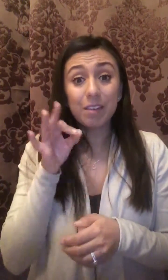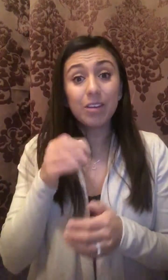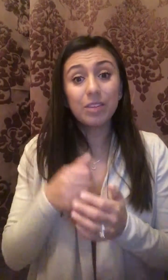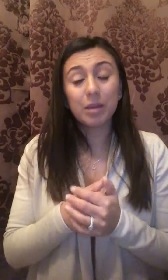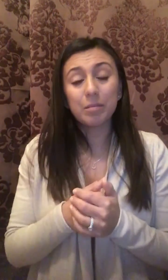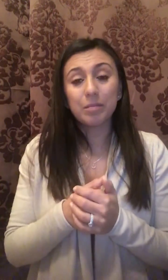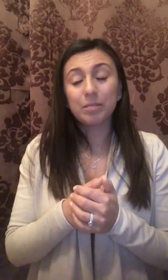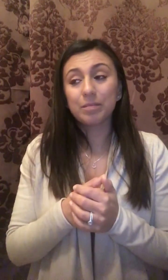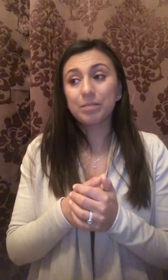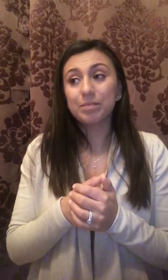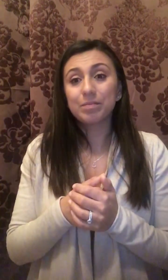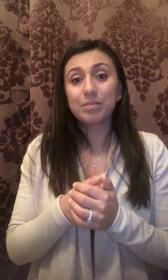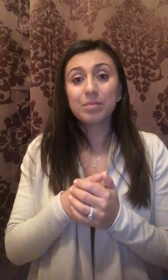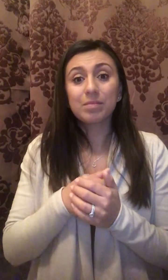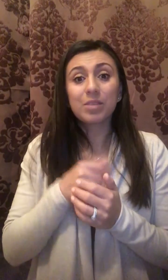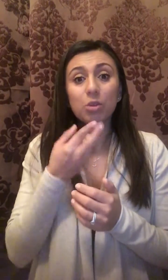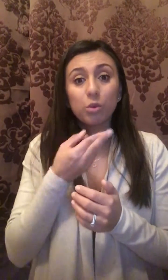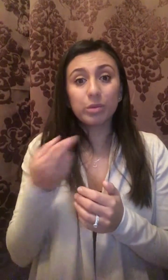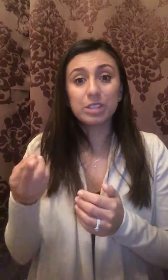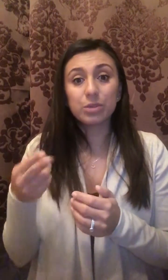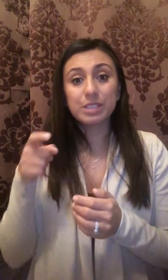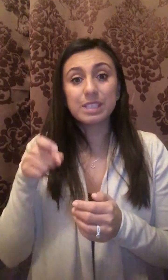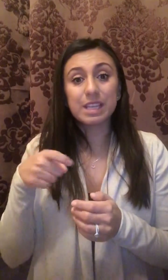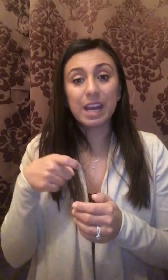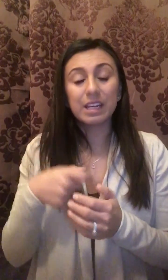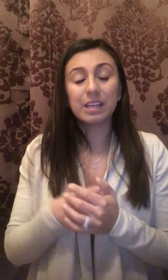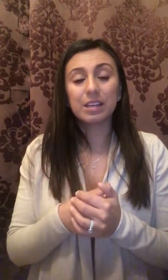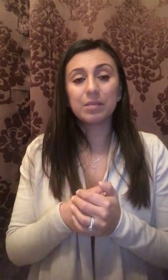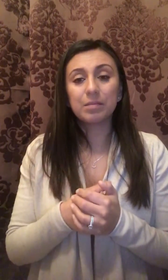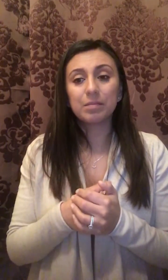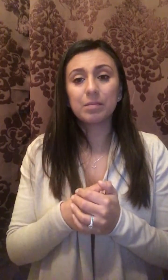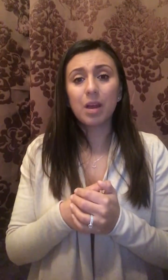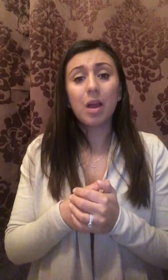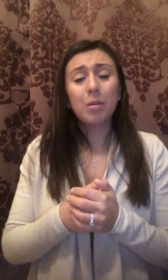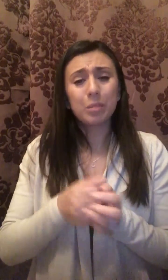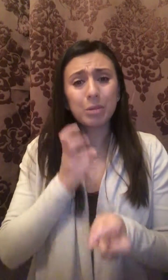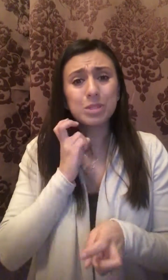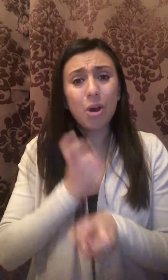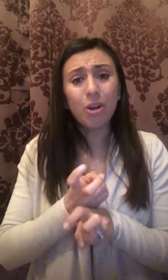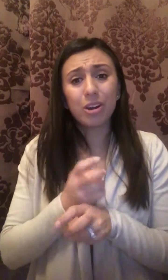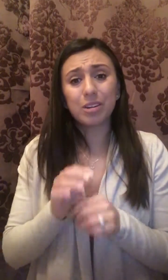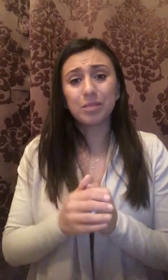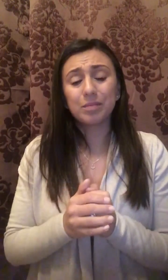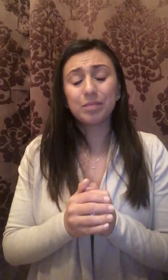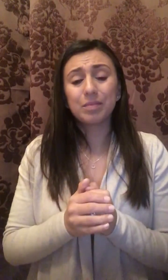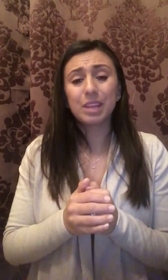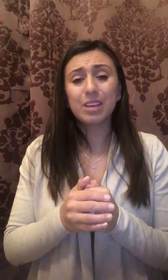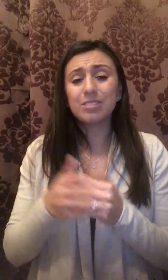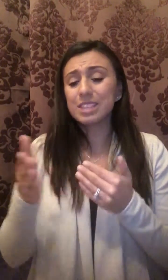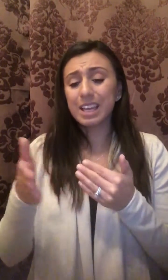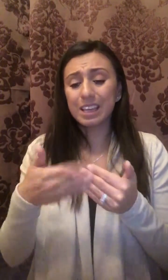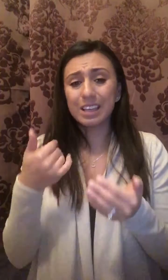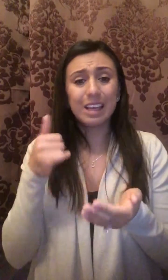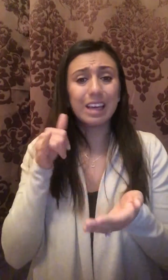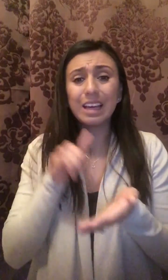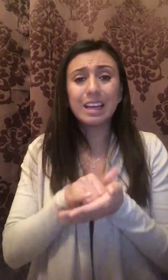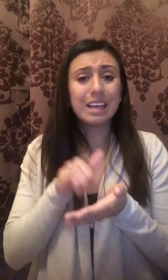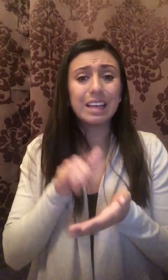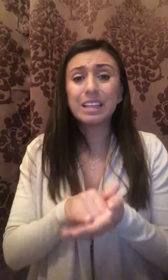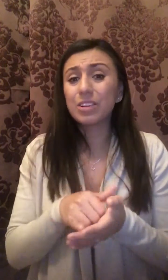found them, the resources that I needed. But it was hard. It was like a needle